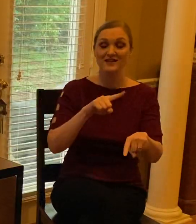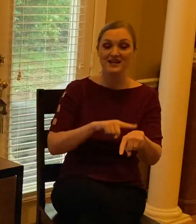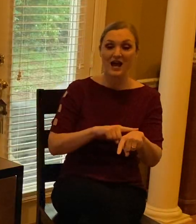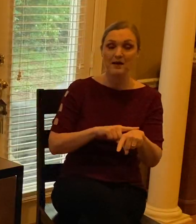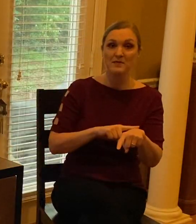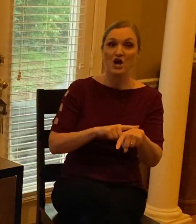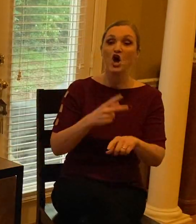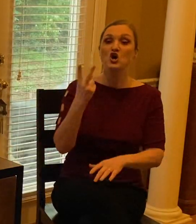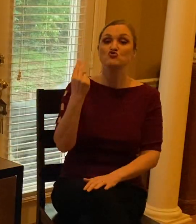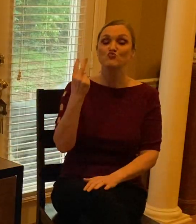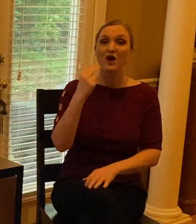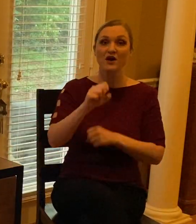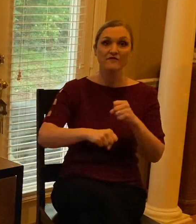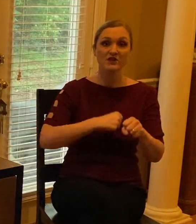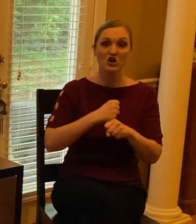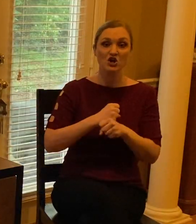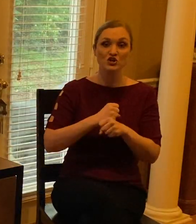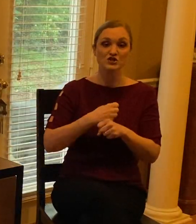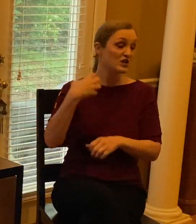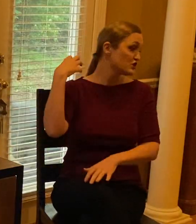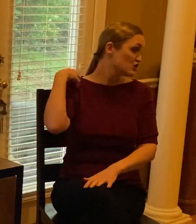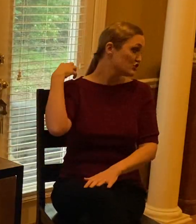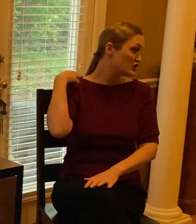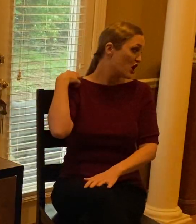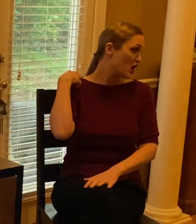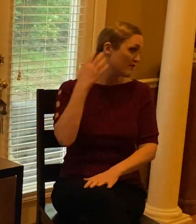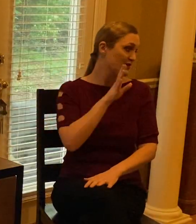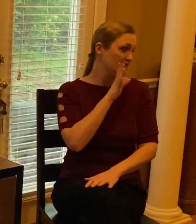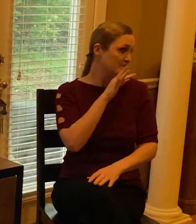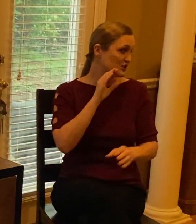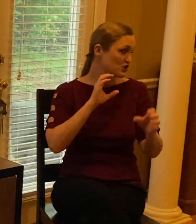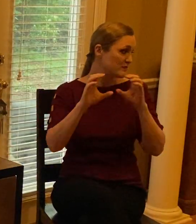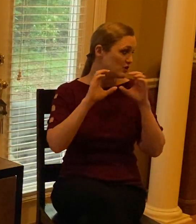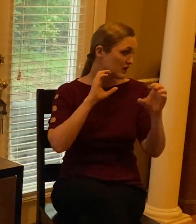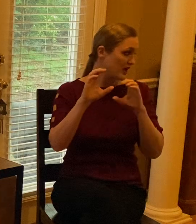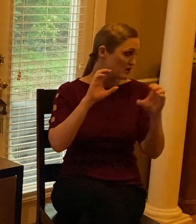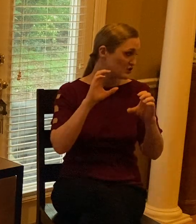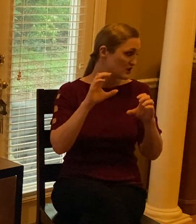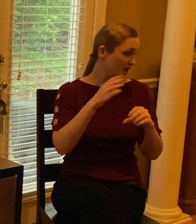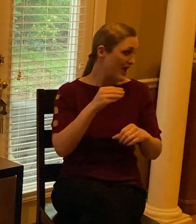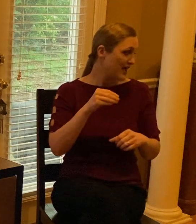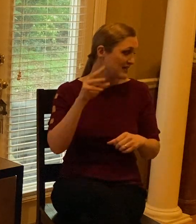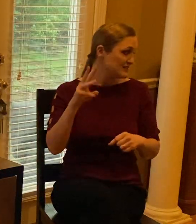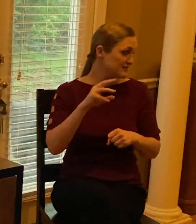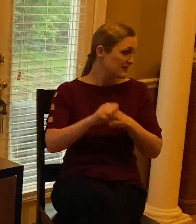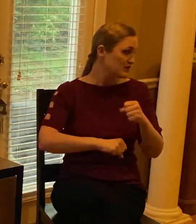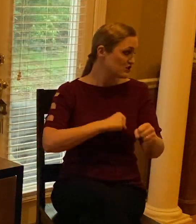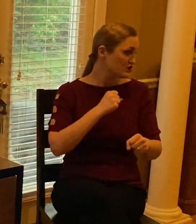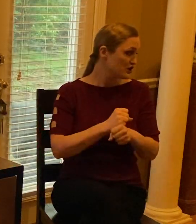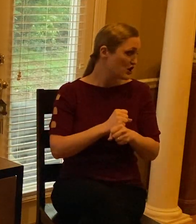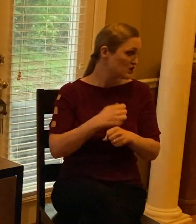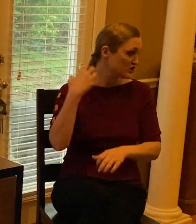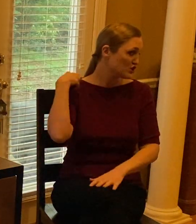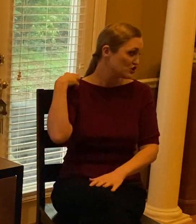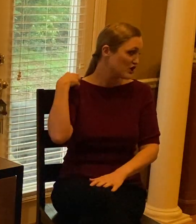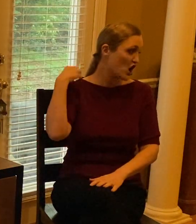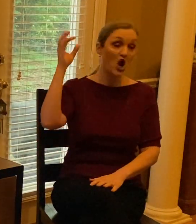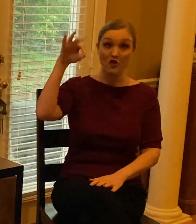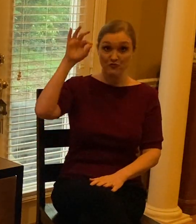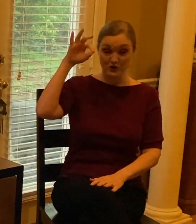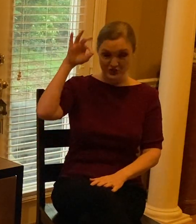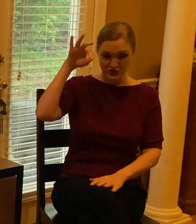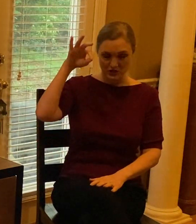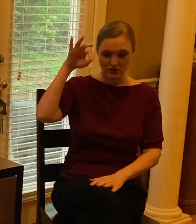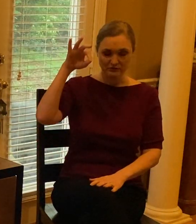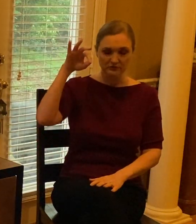as the chair of the speech communication department and 6 years as the Battle Barrett Baxter chair of preaching. But back